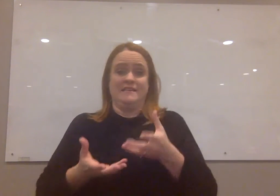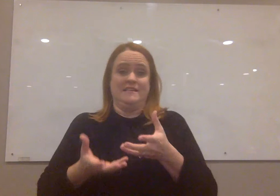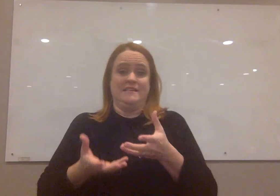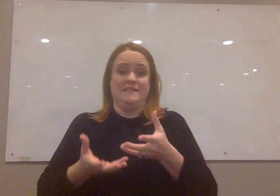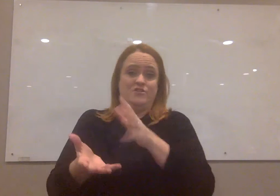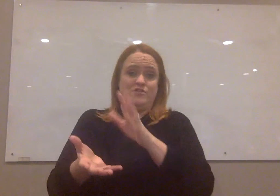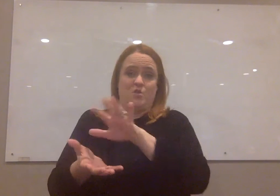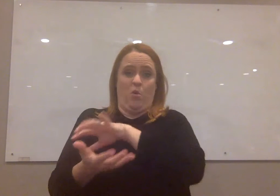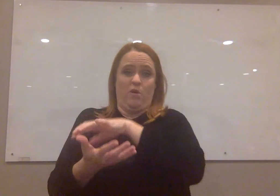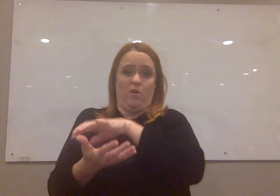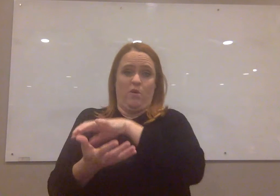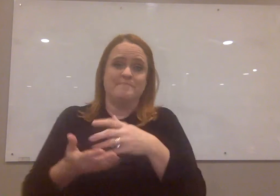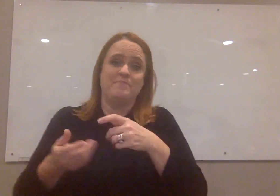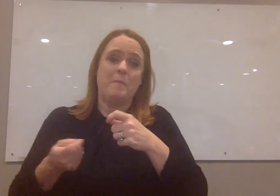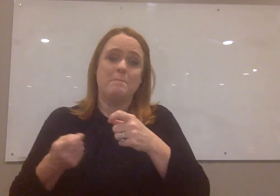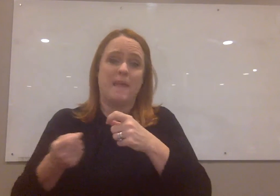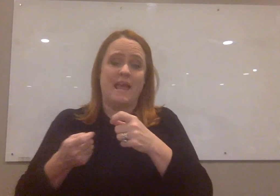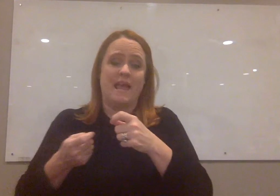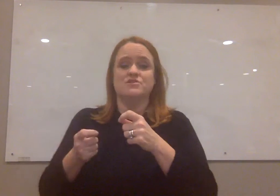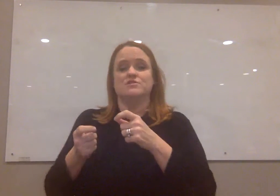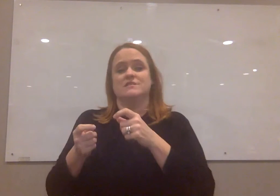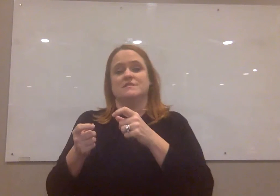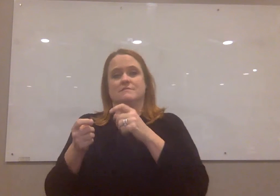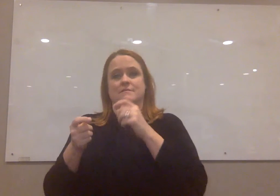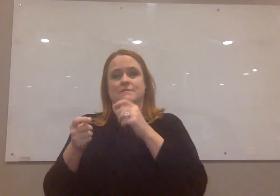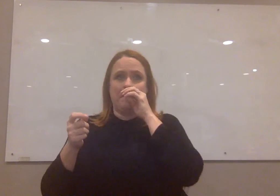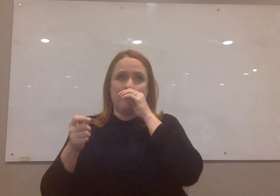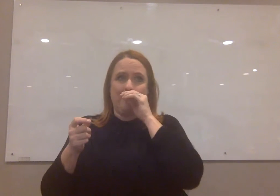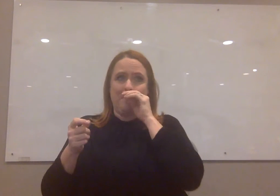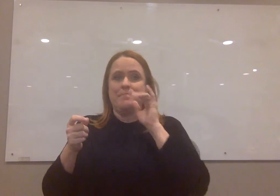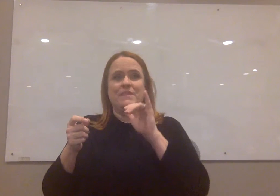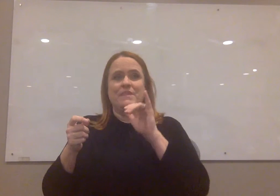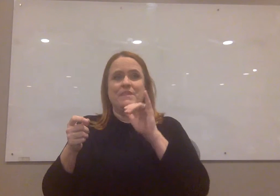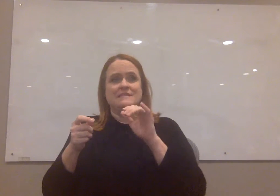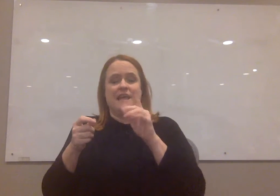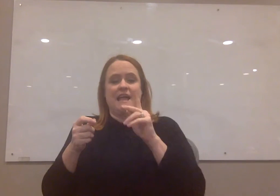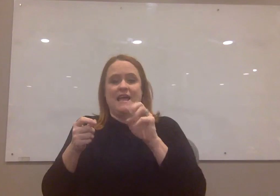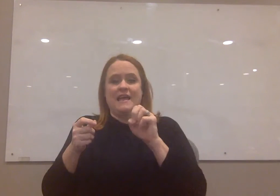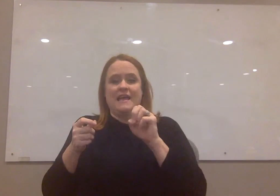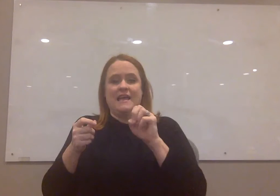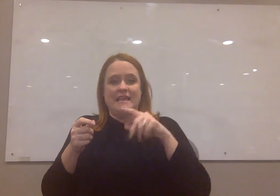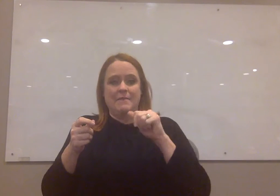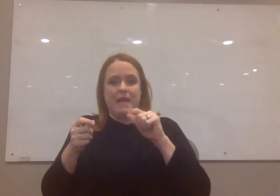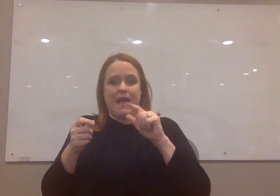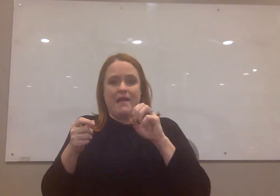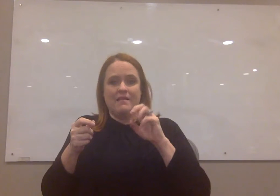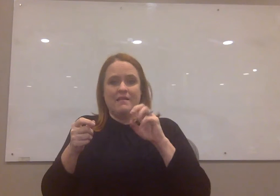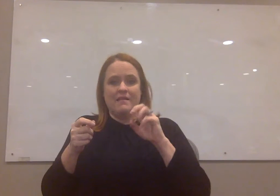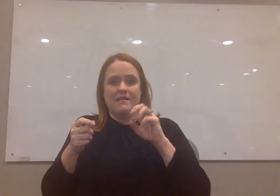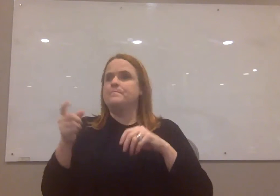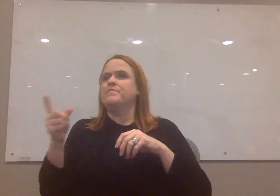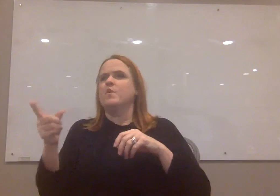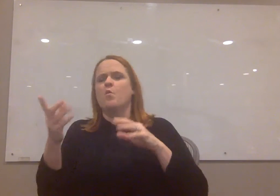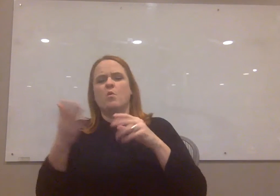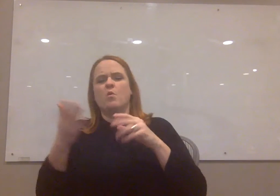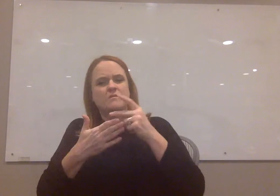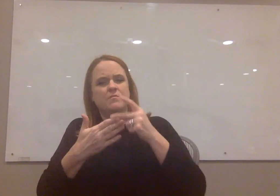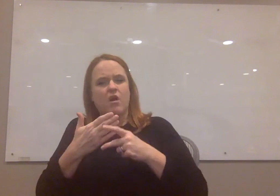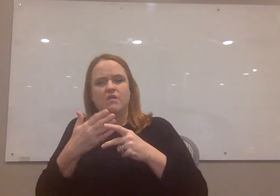You need to manage it. You need to control it. It's just like heap out. You know, it's like But what was that project that's